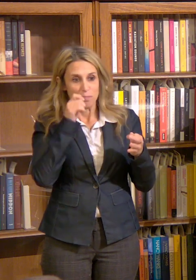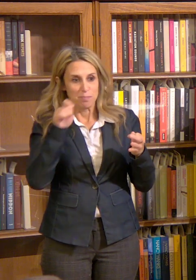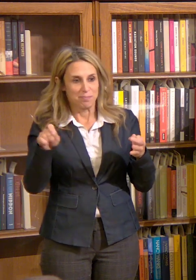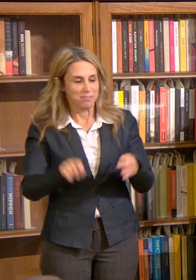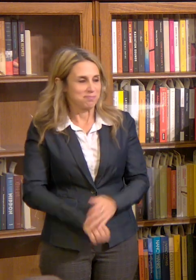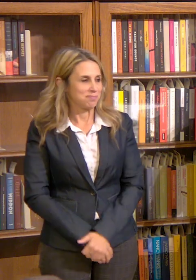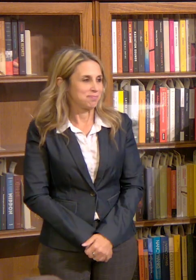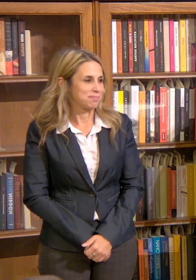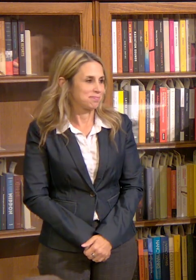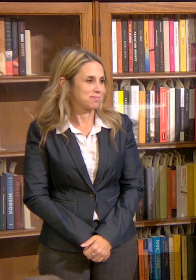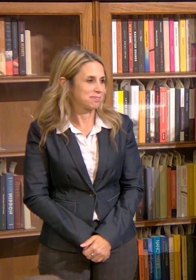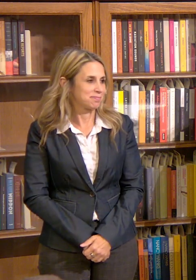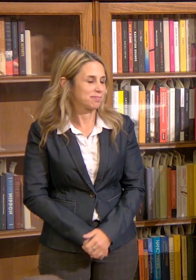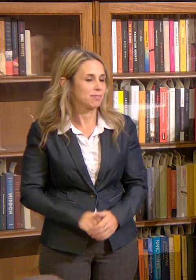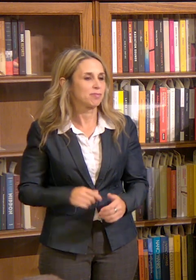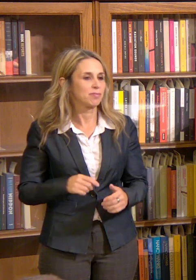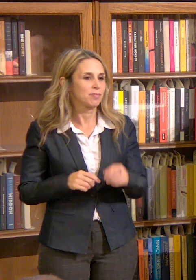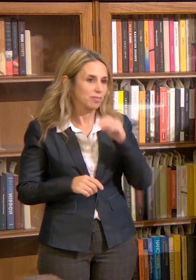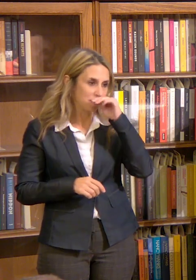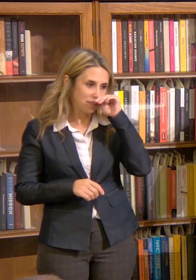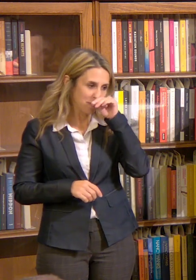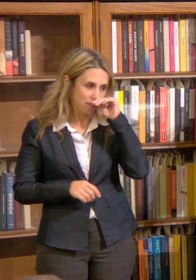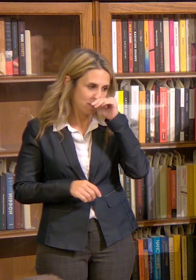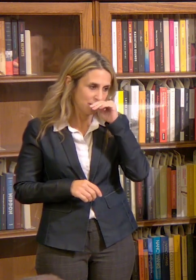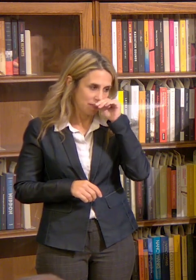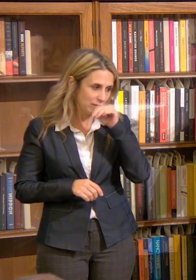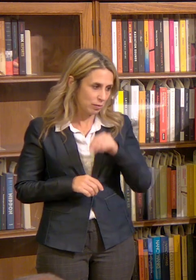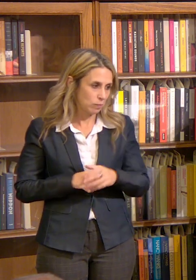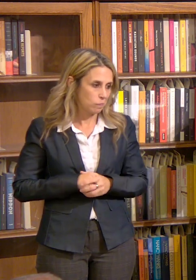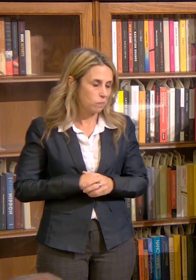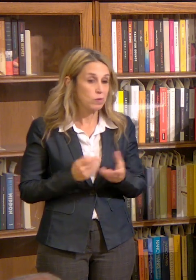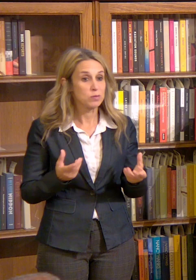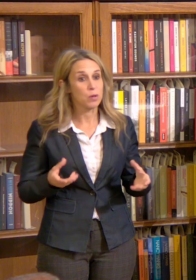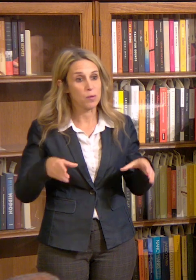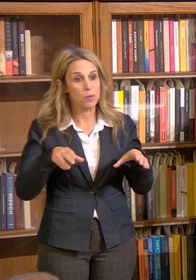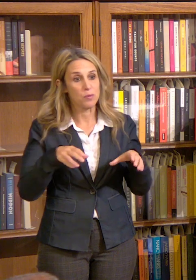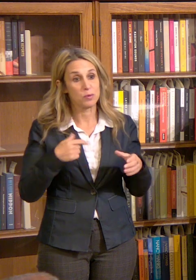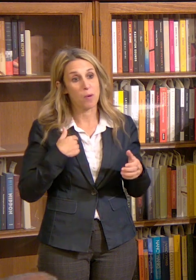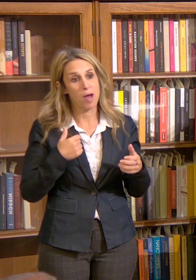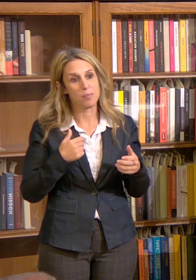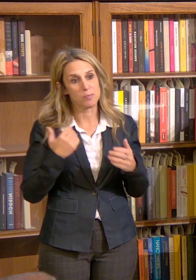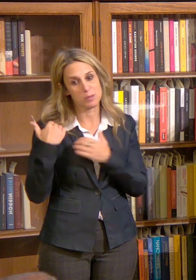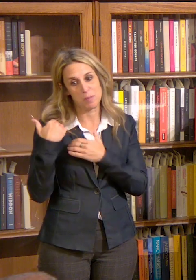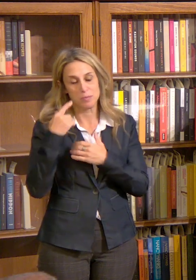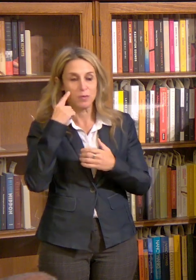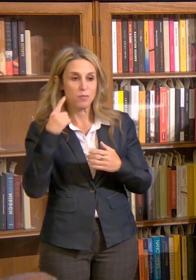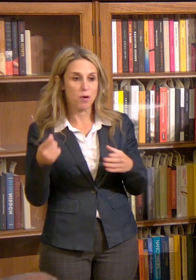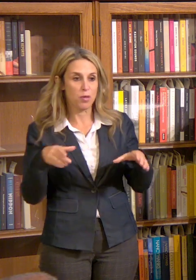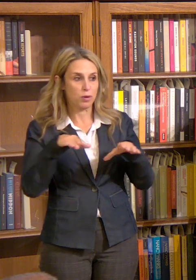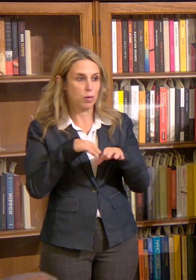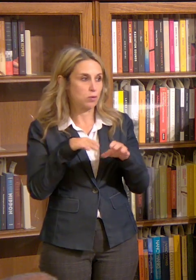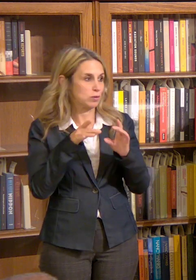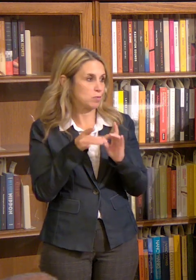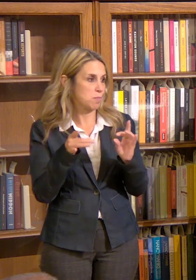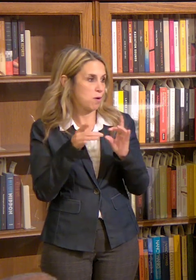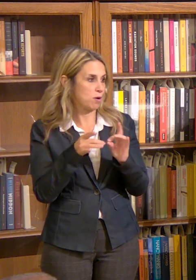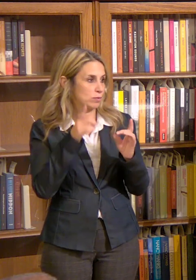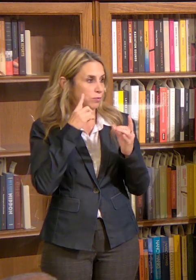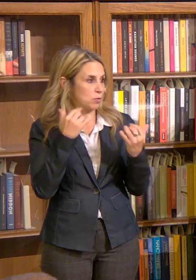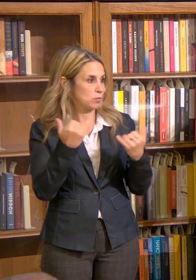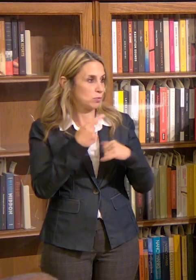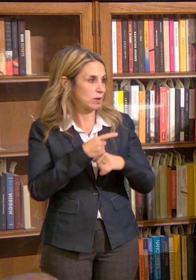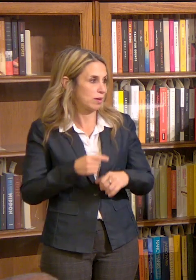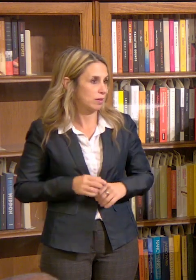breath so I've been charged with lending the closing remarks for today